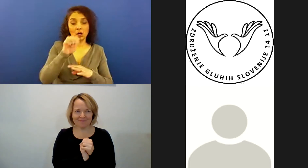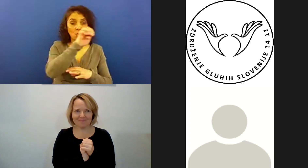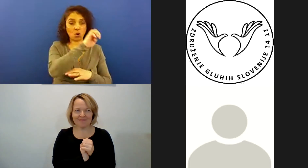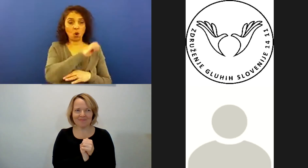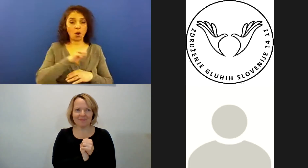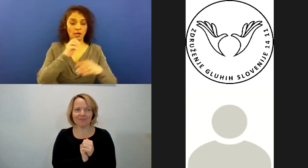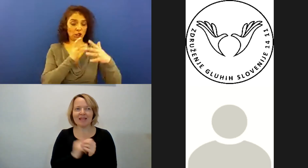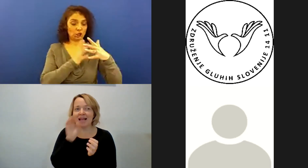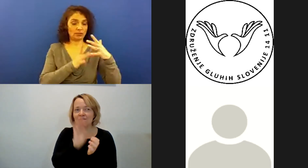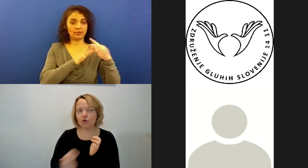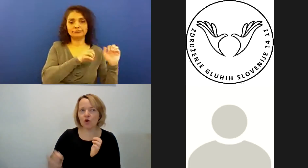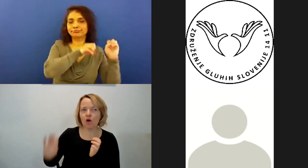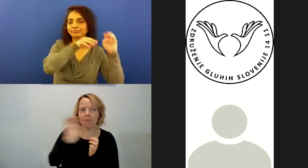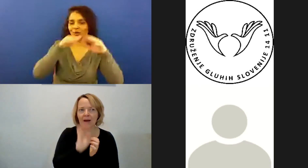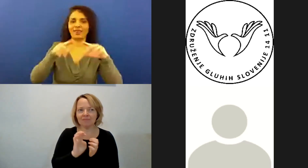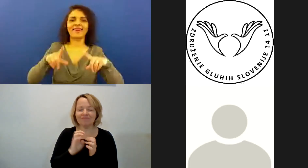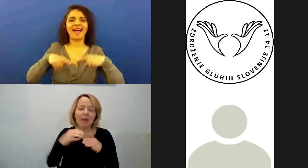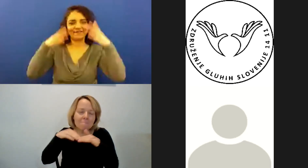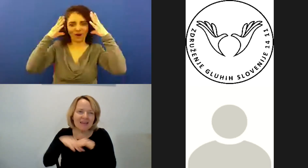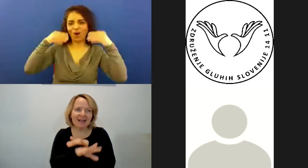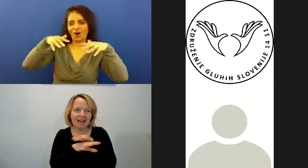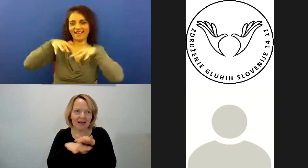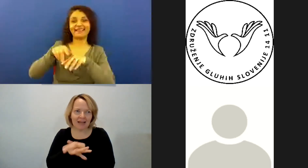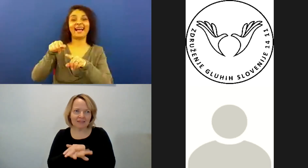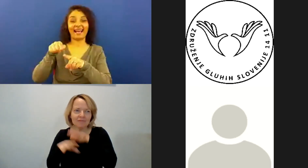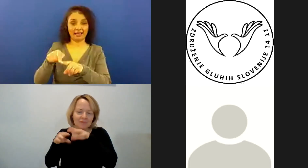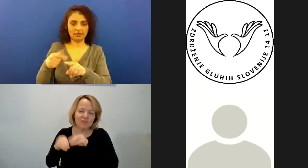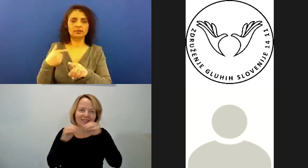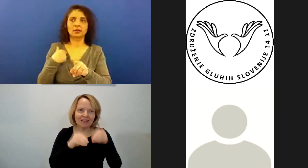disempowered. I lost my energy.